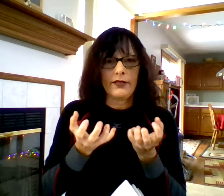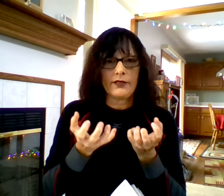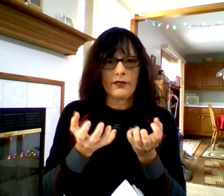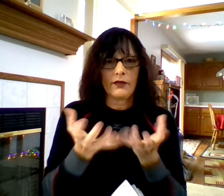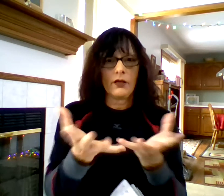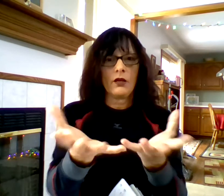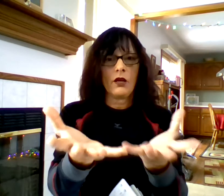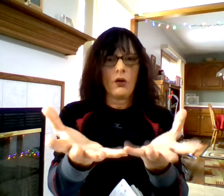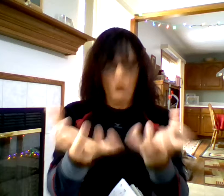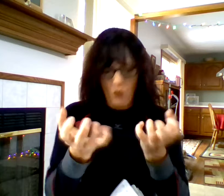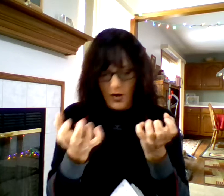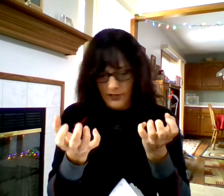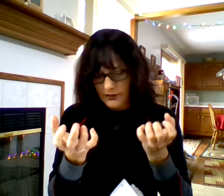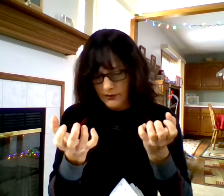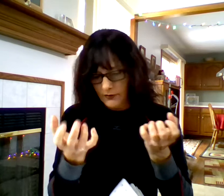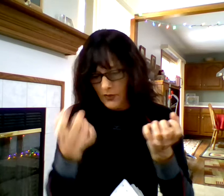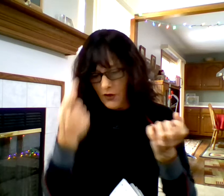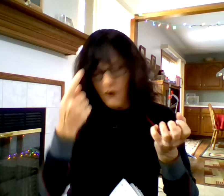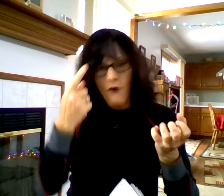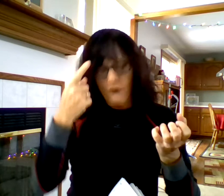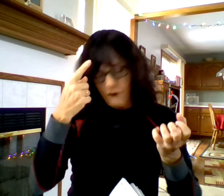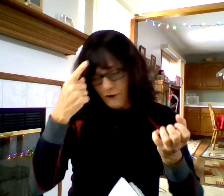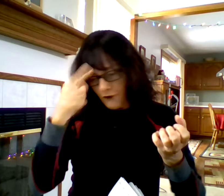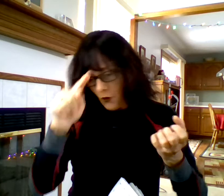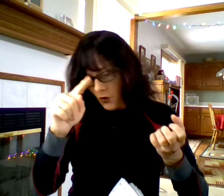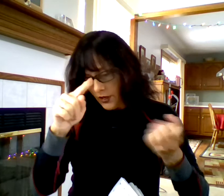want? Want. For.